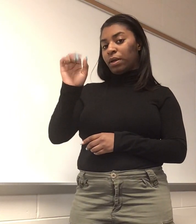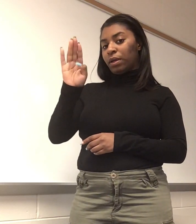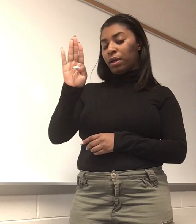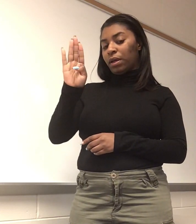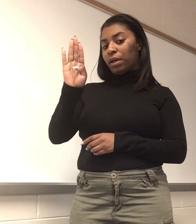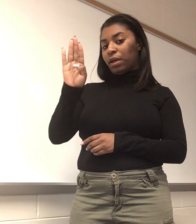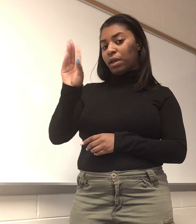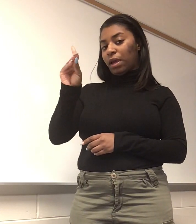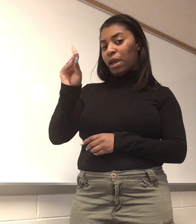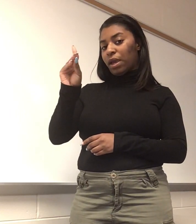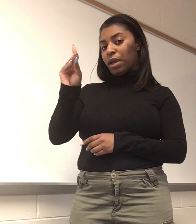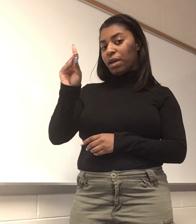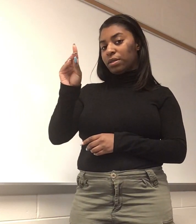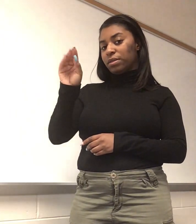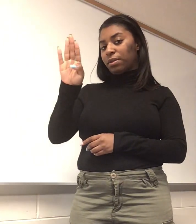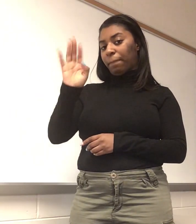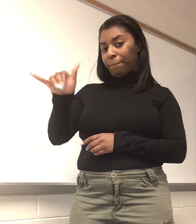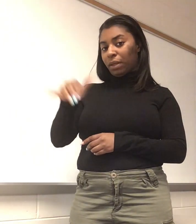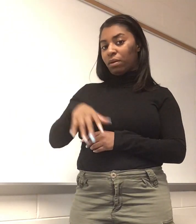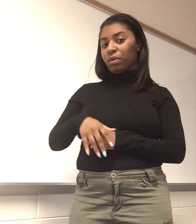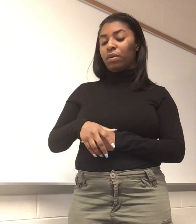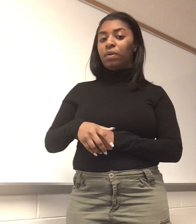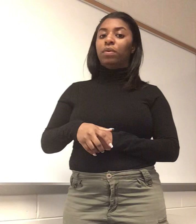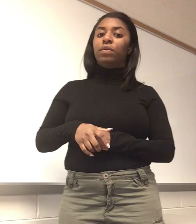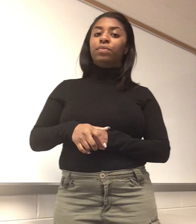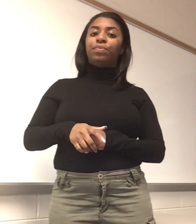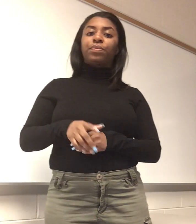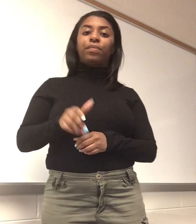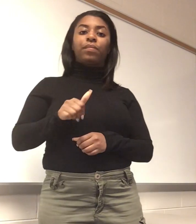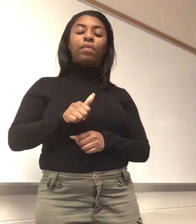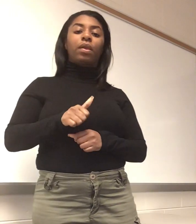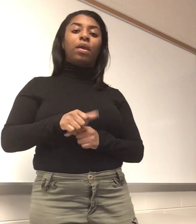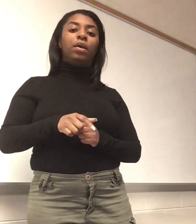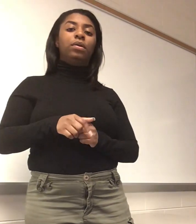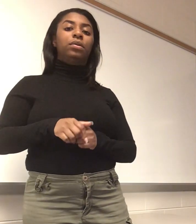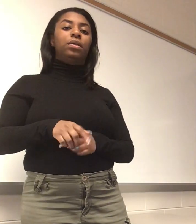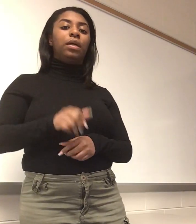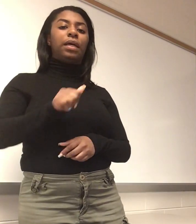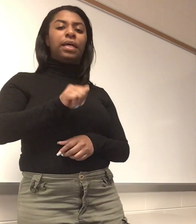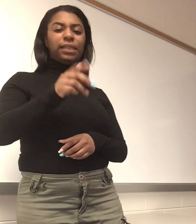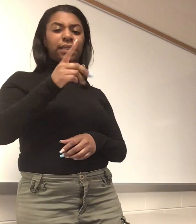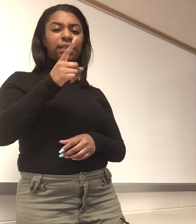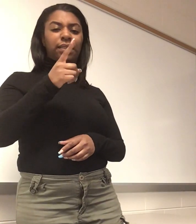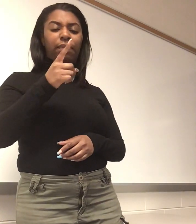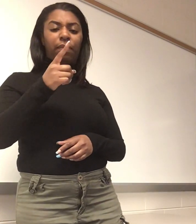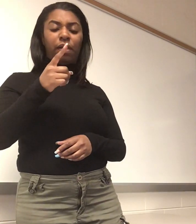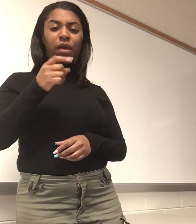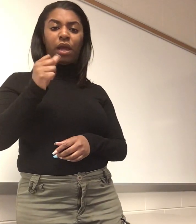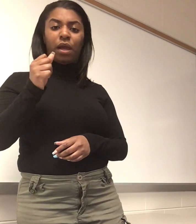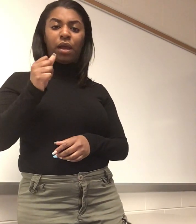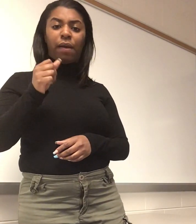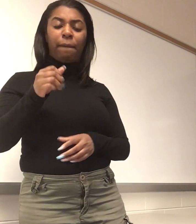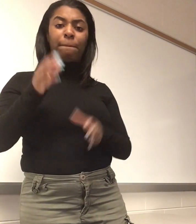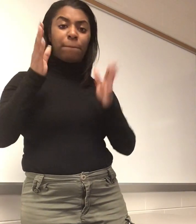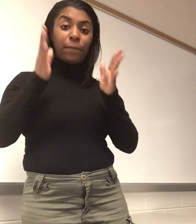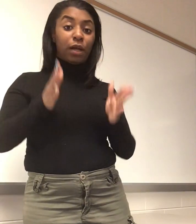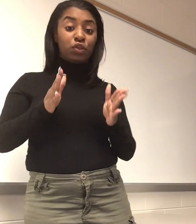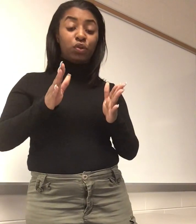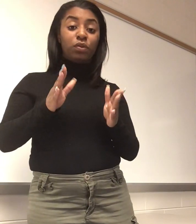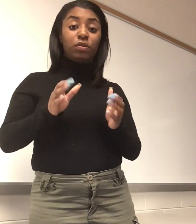always like part of everyone's joke and stuff. He's just not. He never really succeeds in anything. Yeah, he is the butt of everyone's